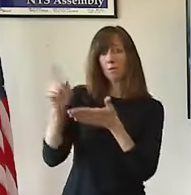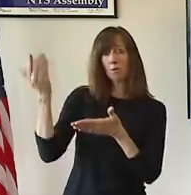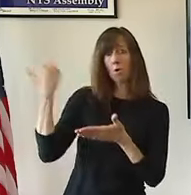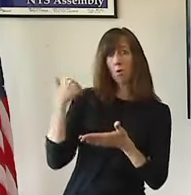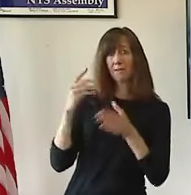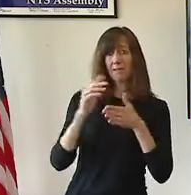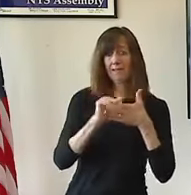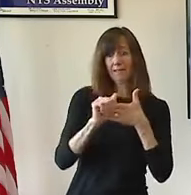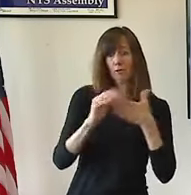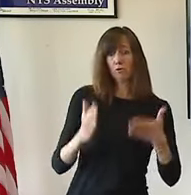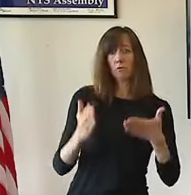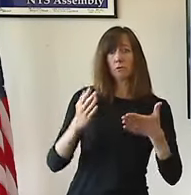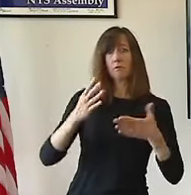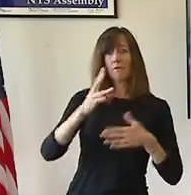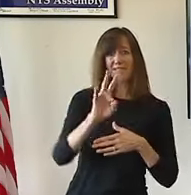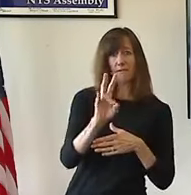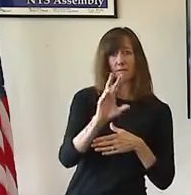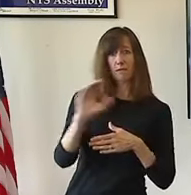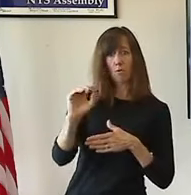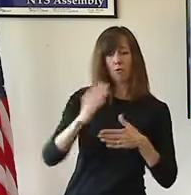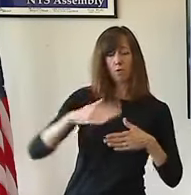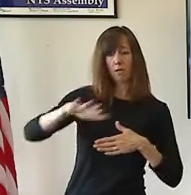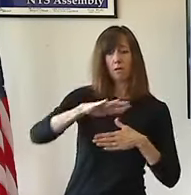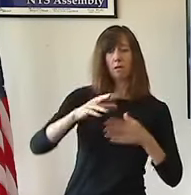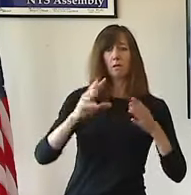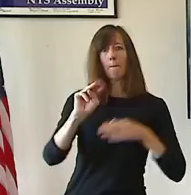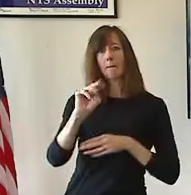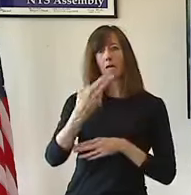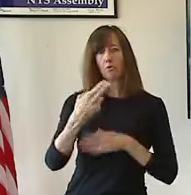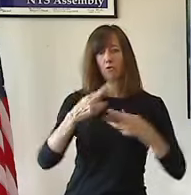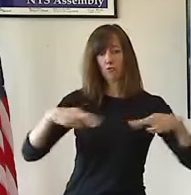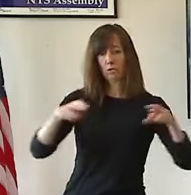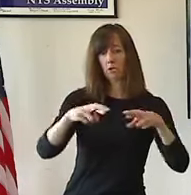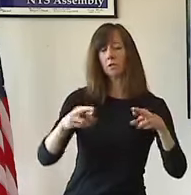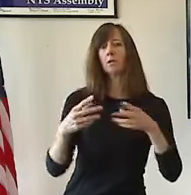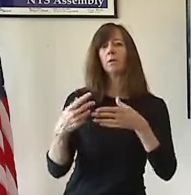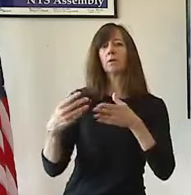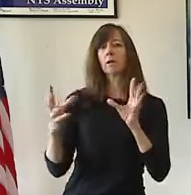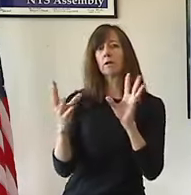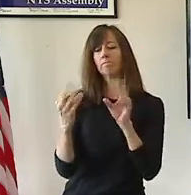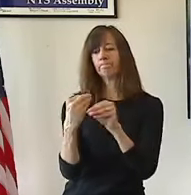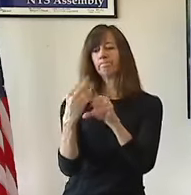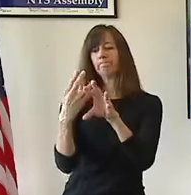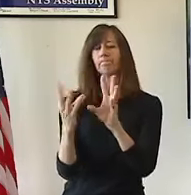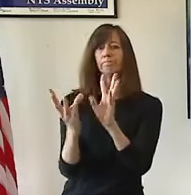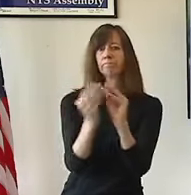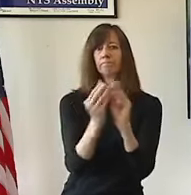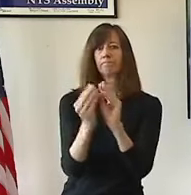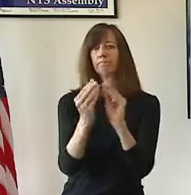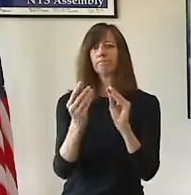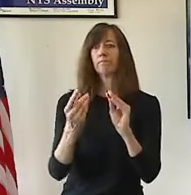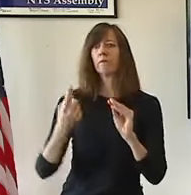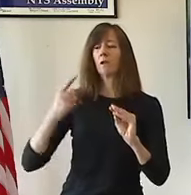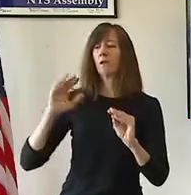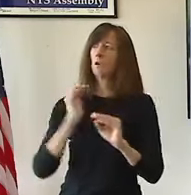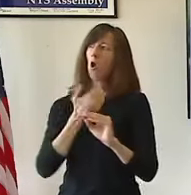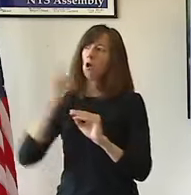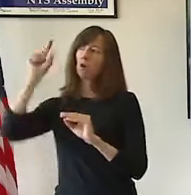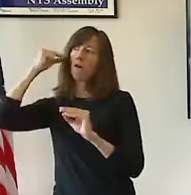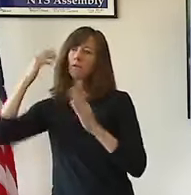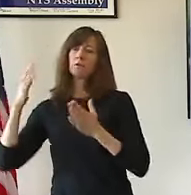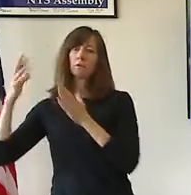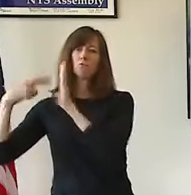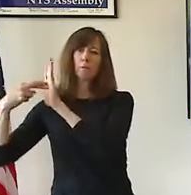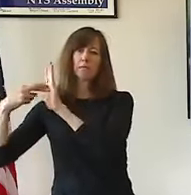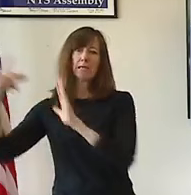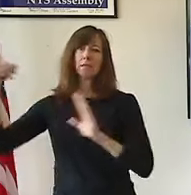Valley region came to the state leadership, the regional rooms, if you will, the state and the governor's representatives, and we